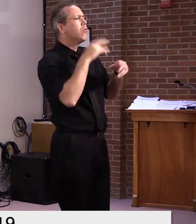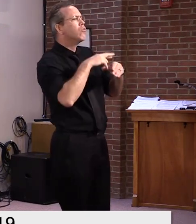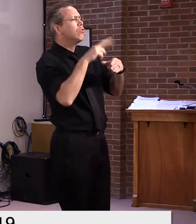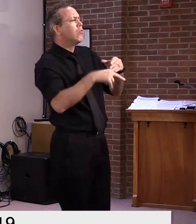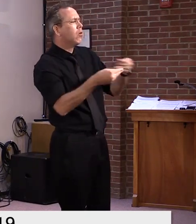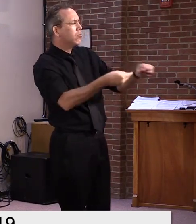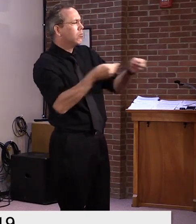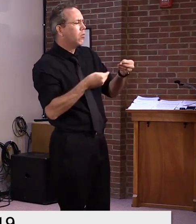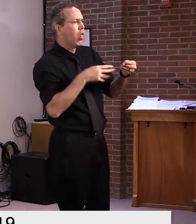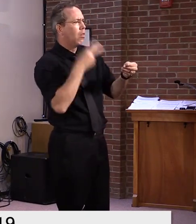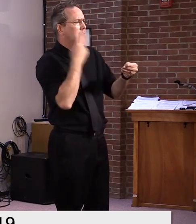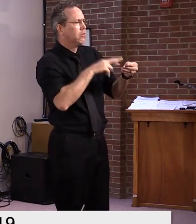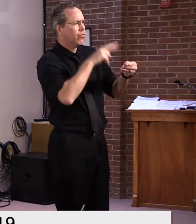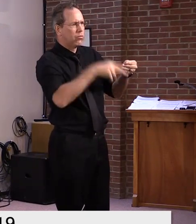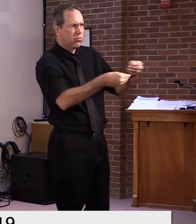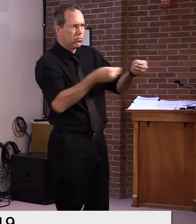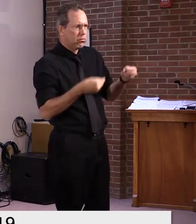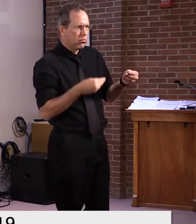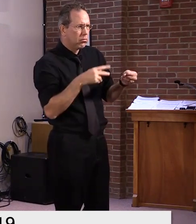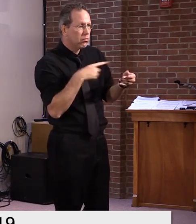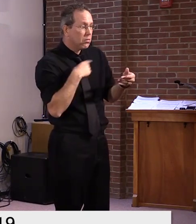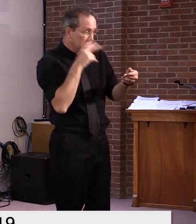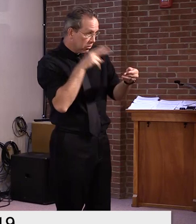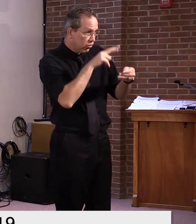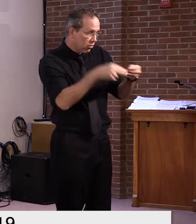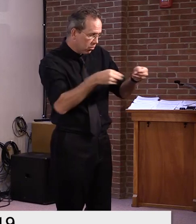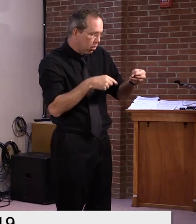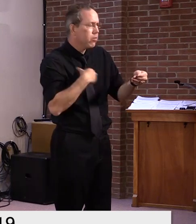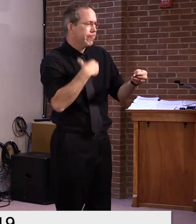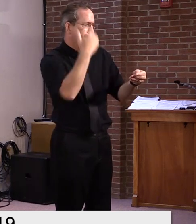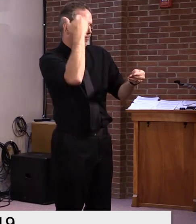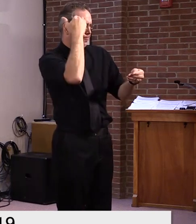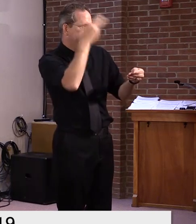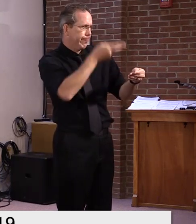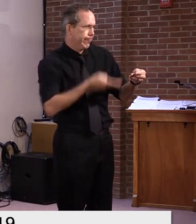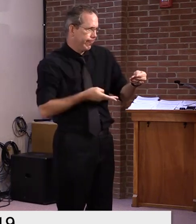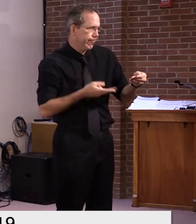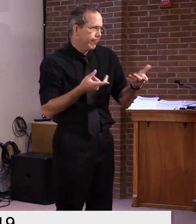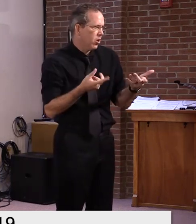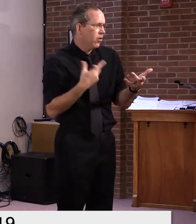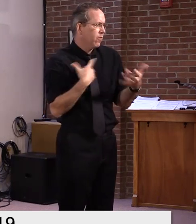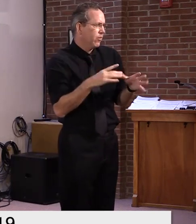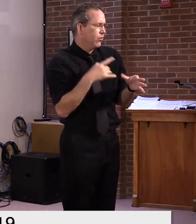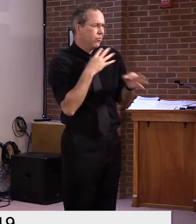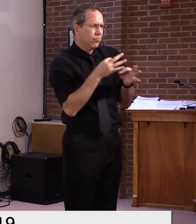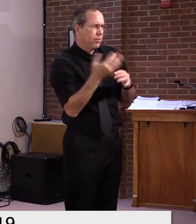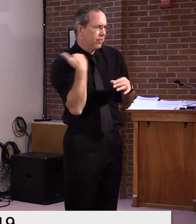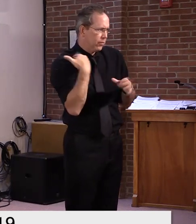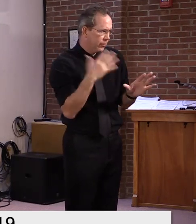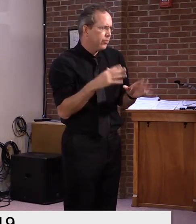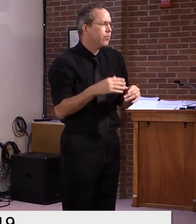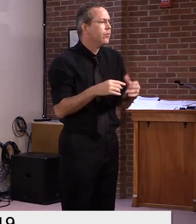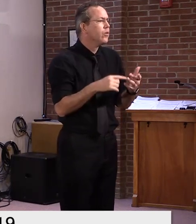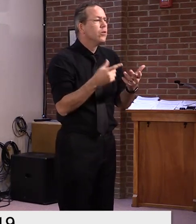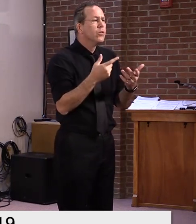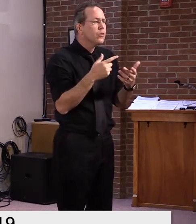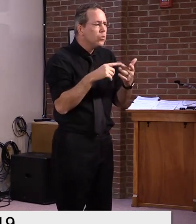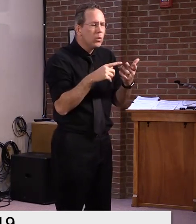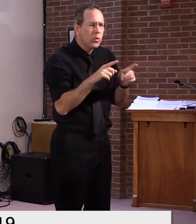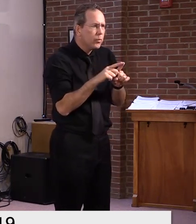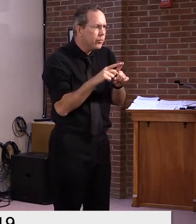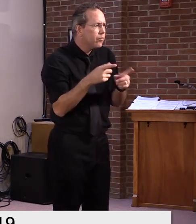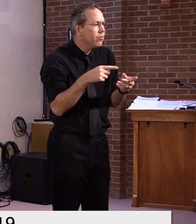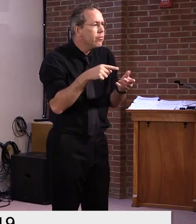Dr. Levine has explained many times, and so has Dr. Kelso, the epi teams are all over this right